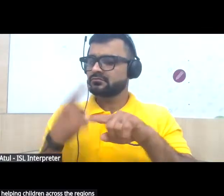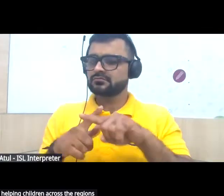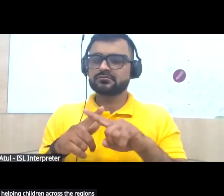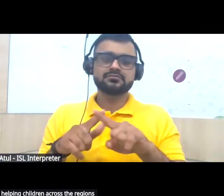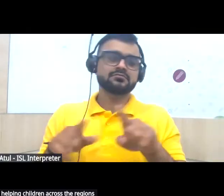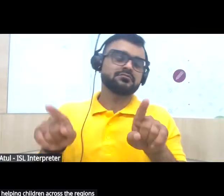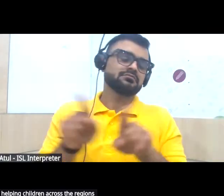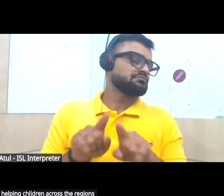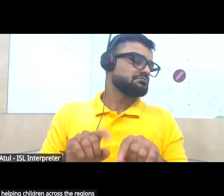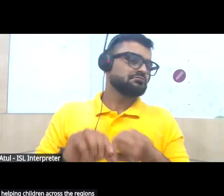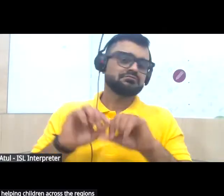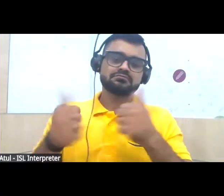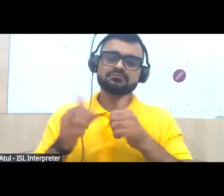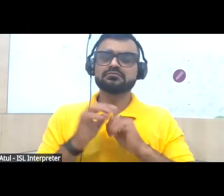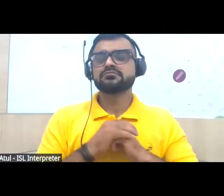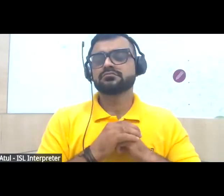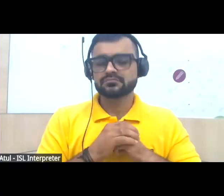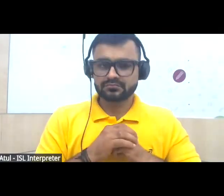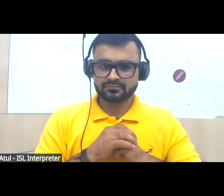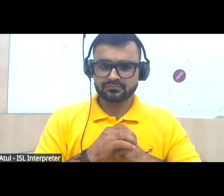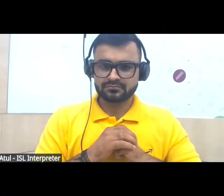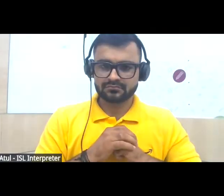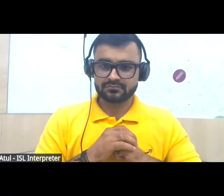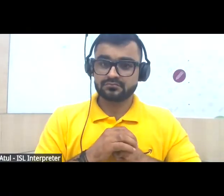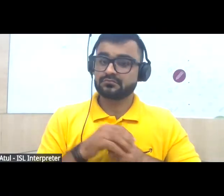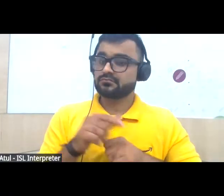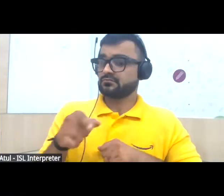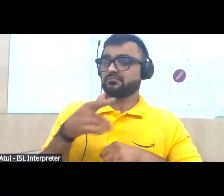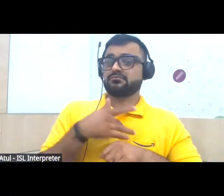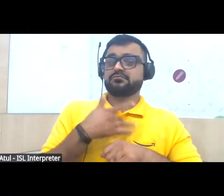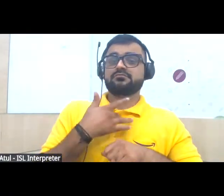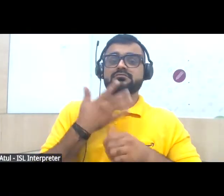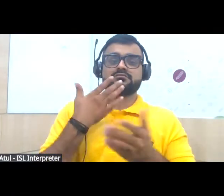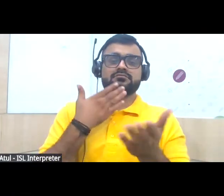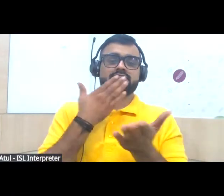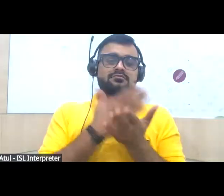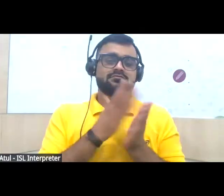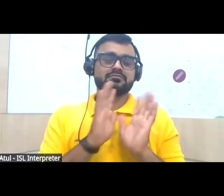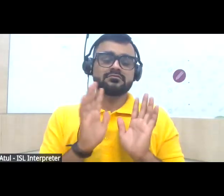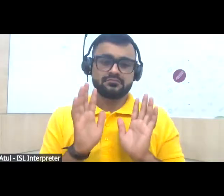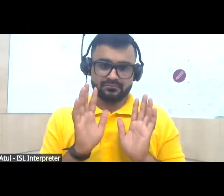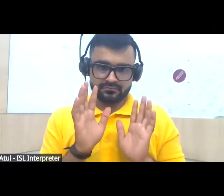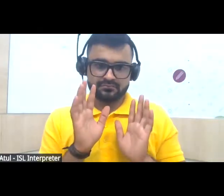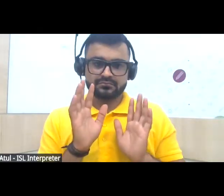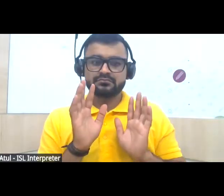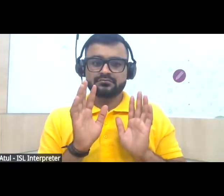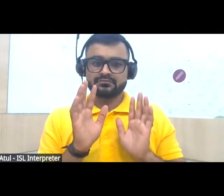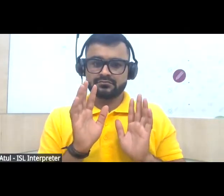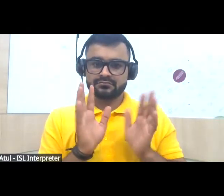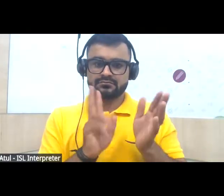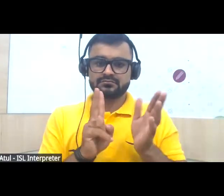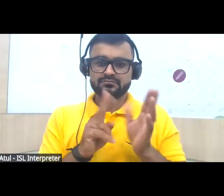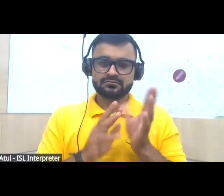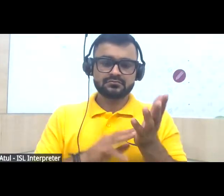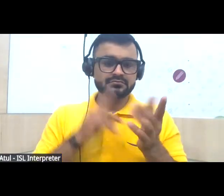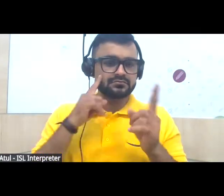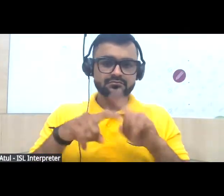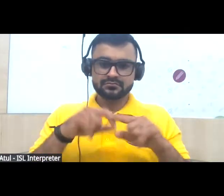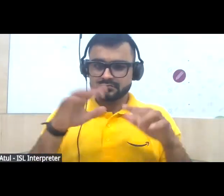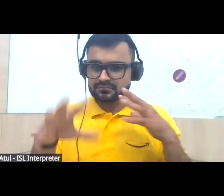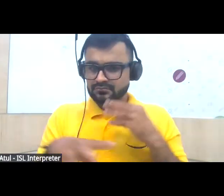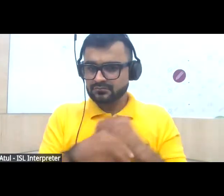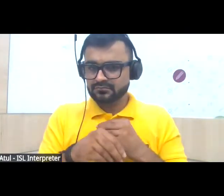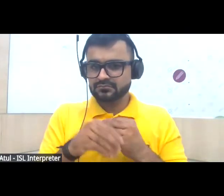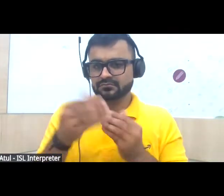definitely qualifies, right? So yeah, I think I'll pause here. Amika, you need me to cover anything